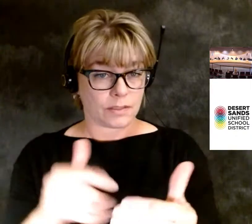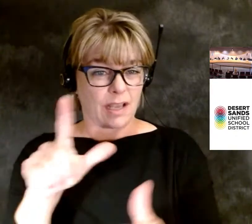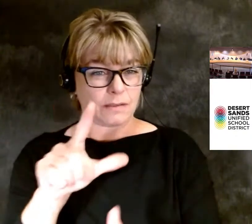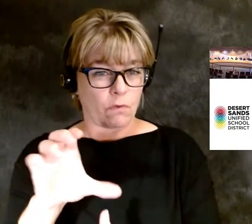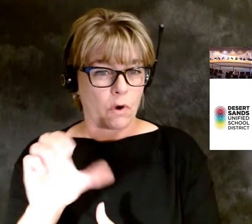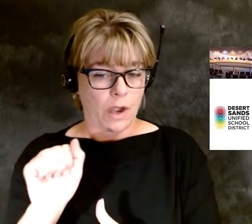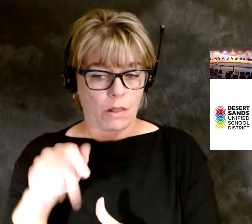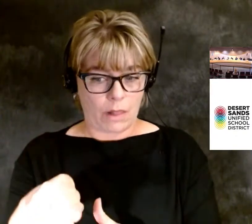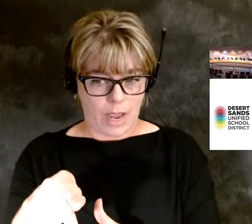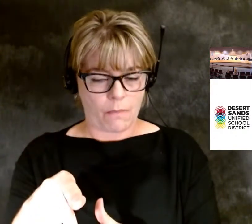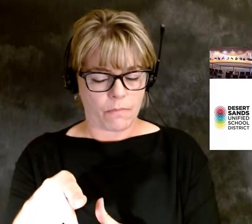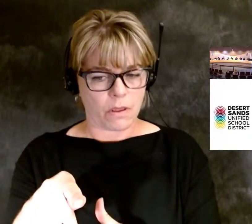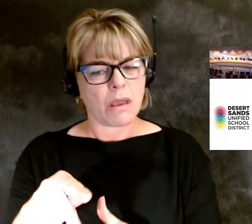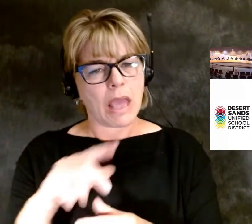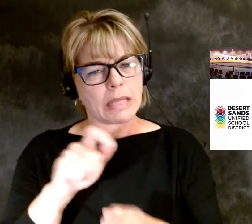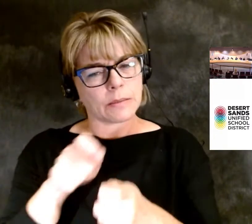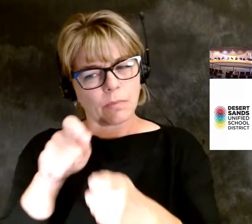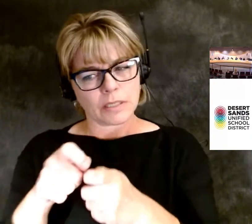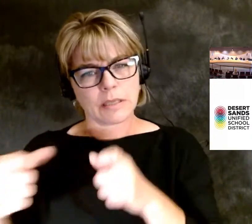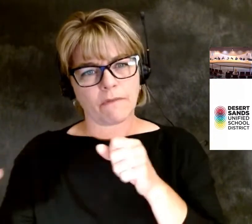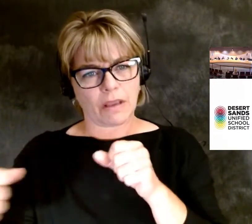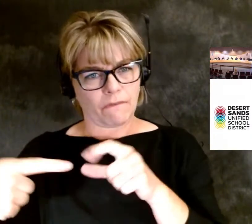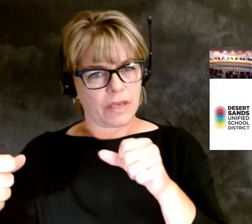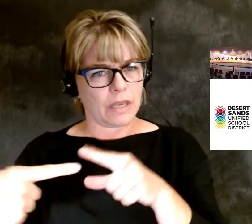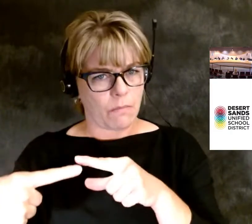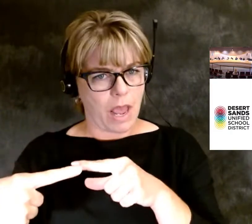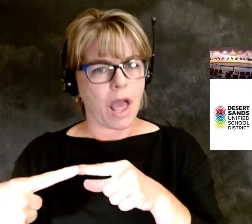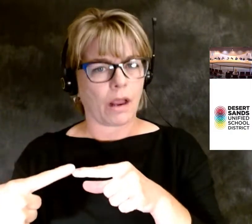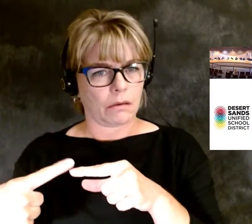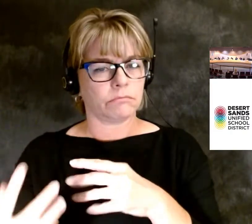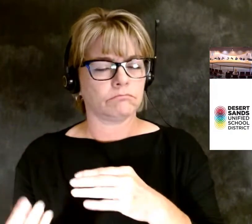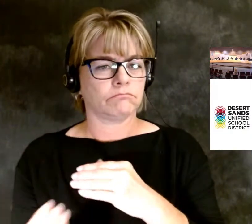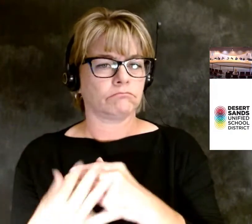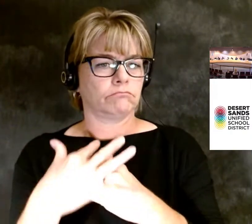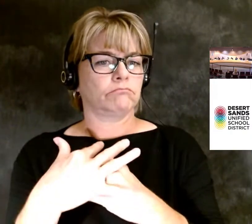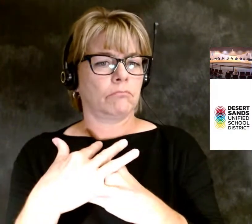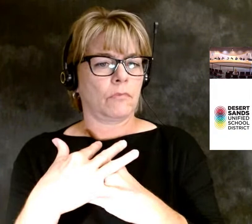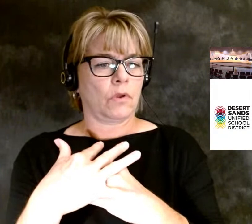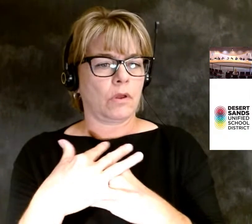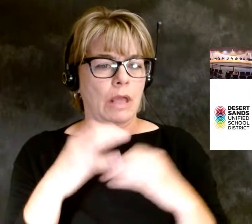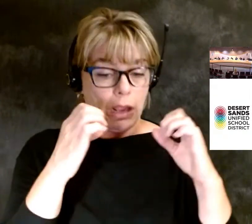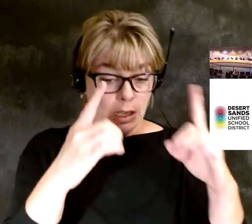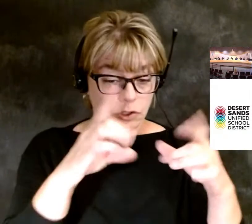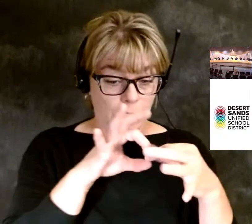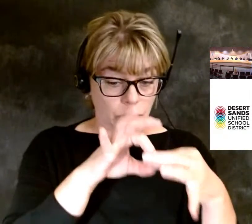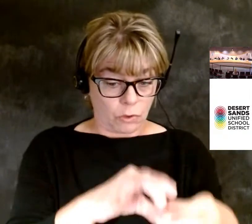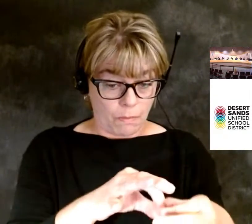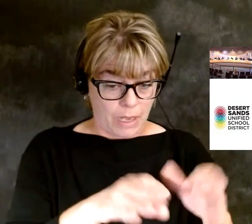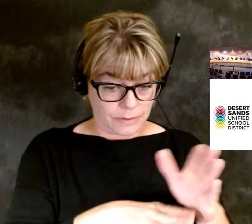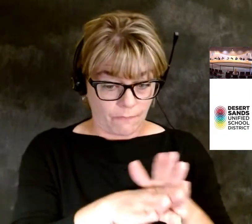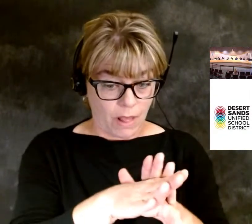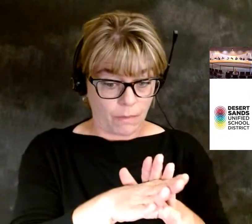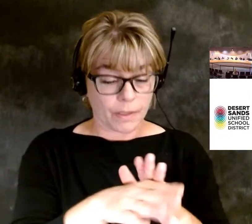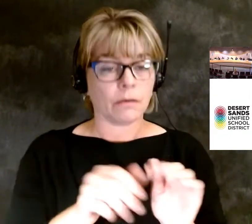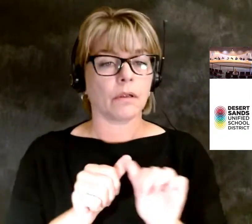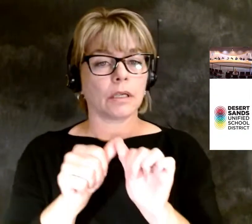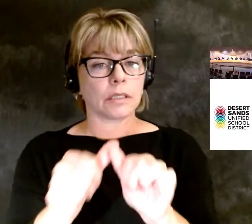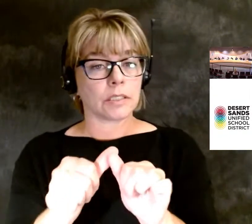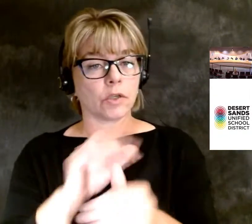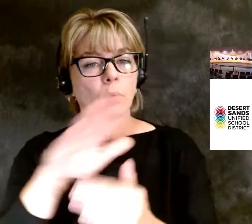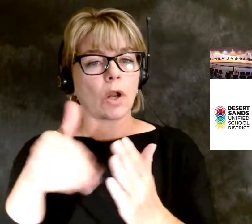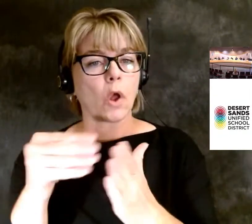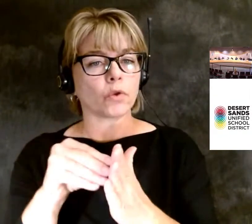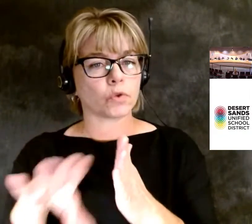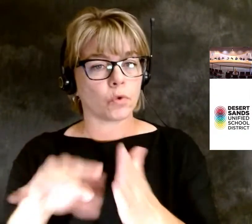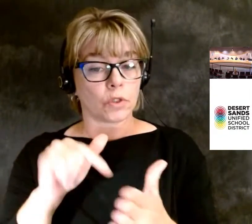specific feedback, such as continuing to provide evidence-based professional development, continuing to support all students graduating and being